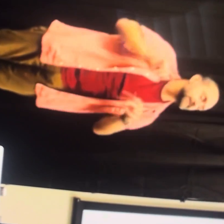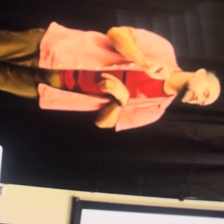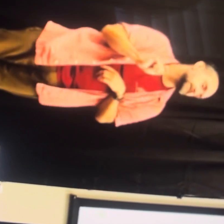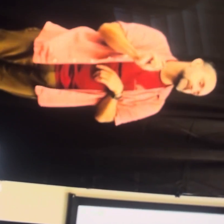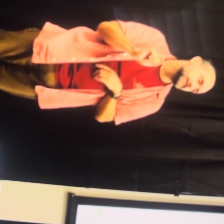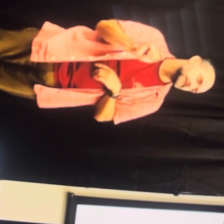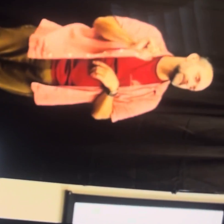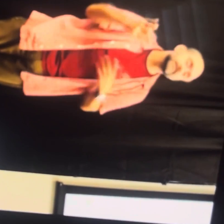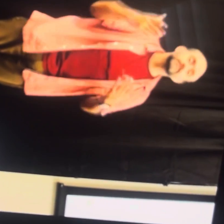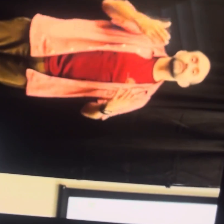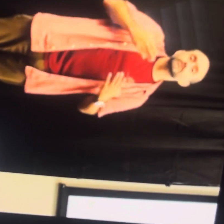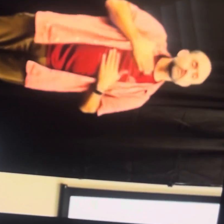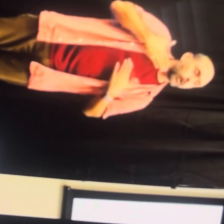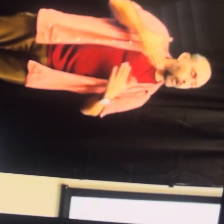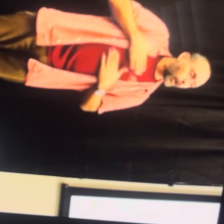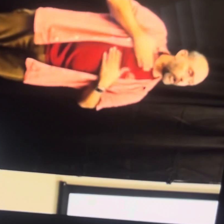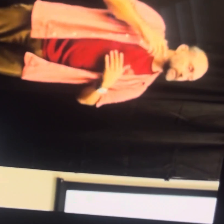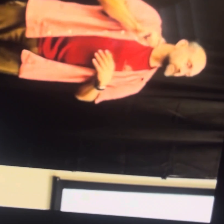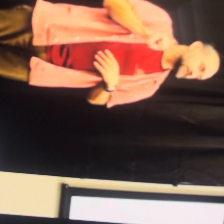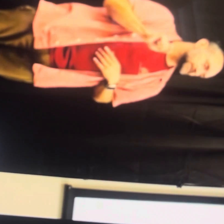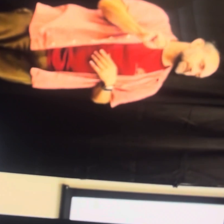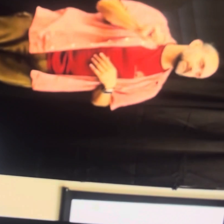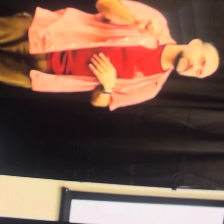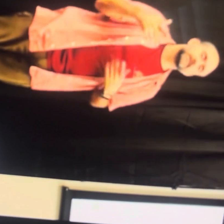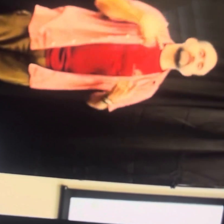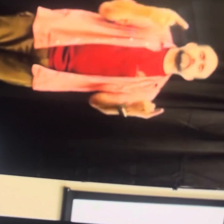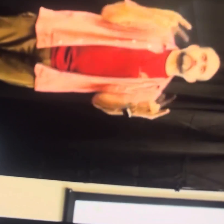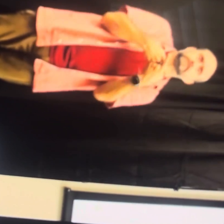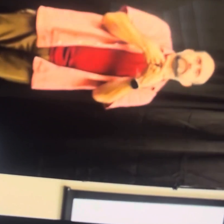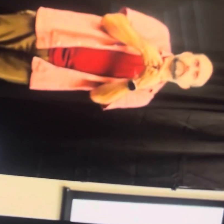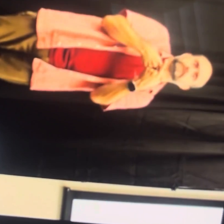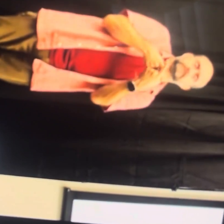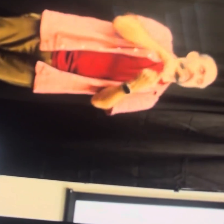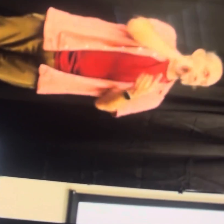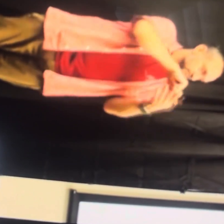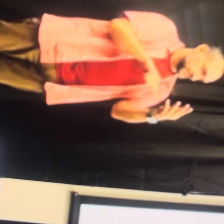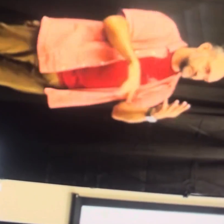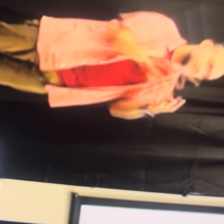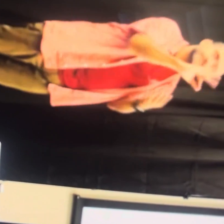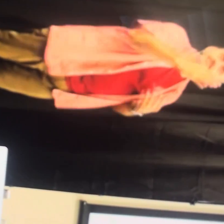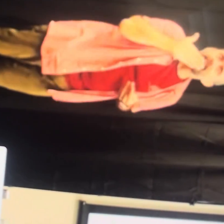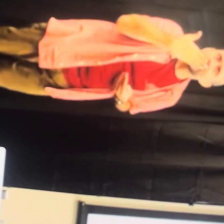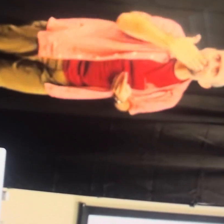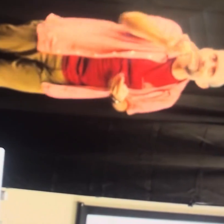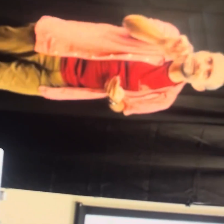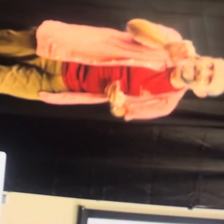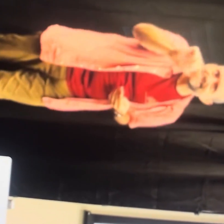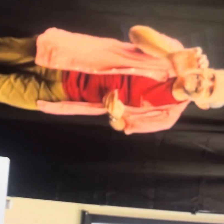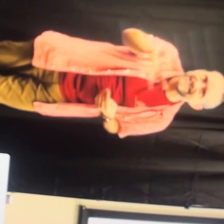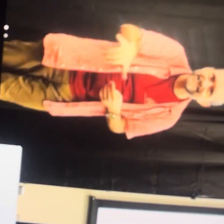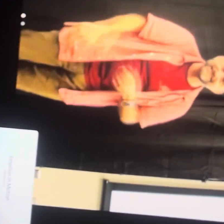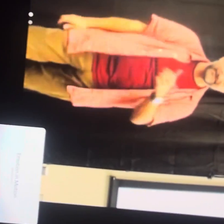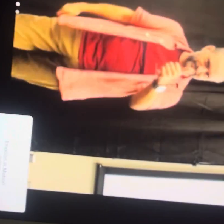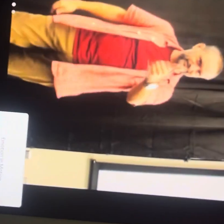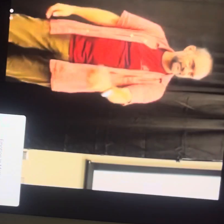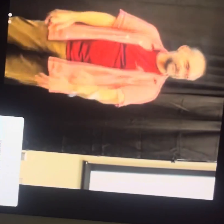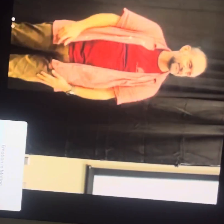she commented courage, peace, joy, conflict. Perfect. Thank you,